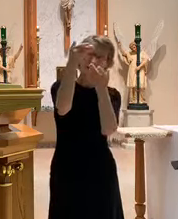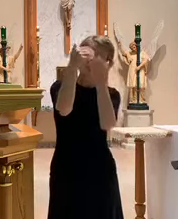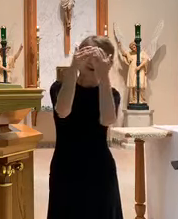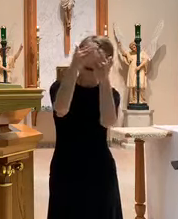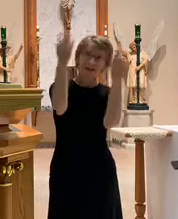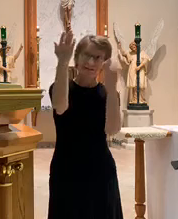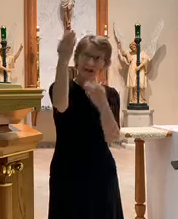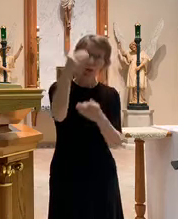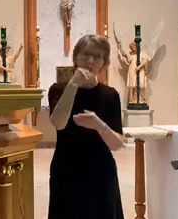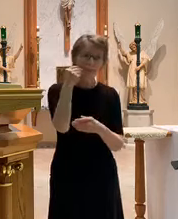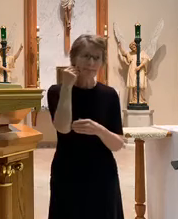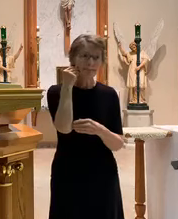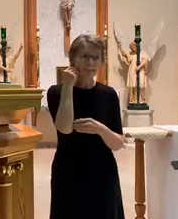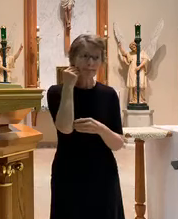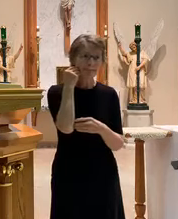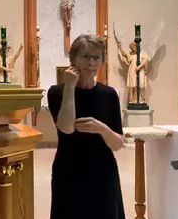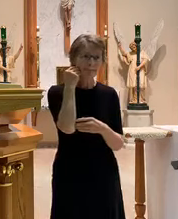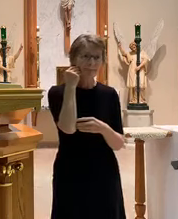heavenly home.